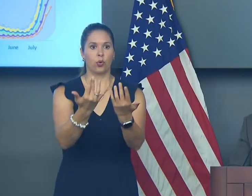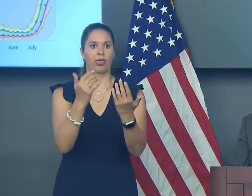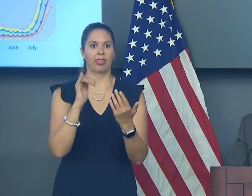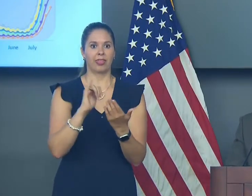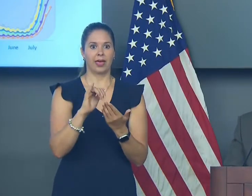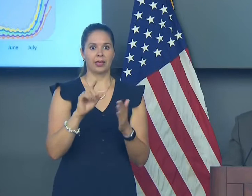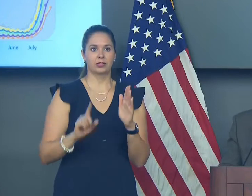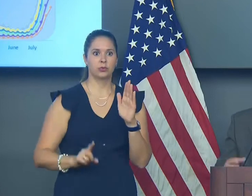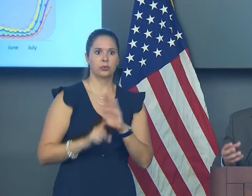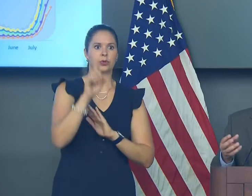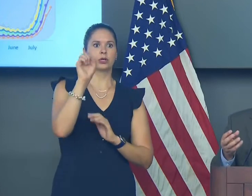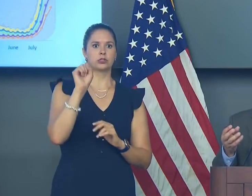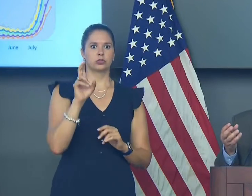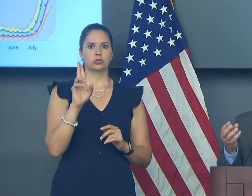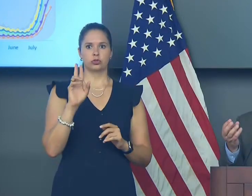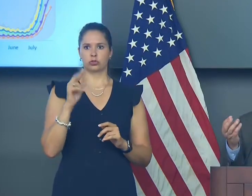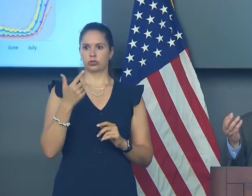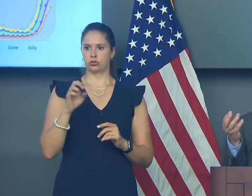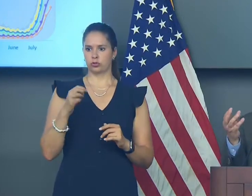in.